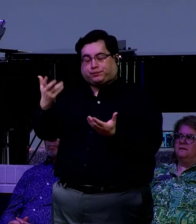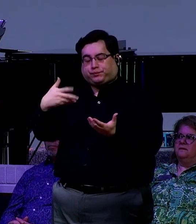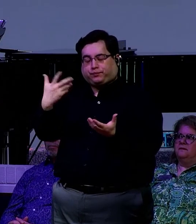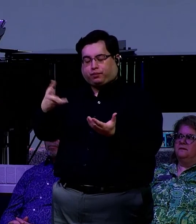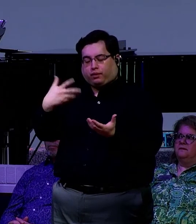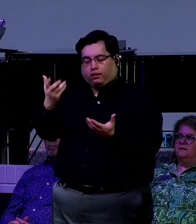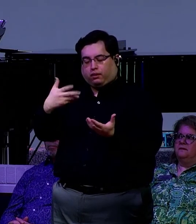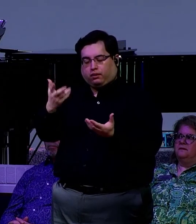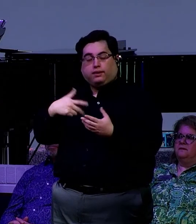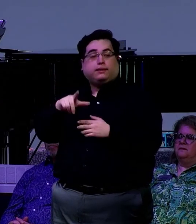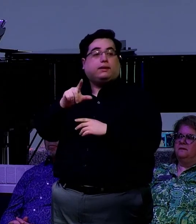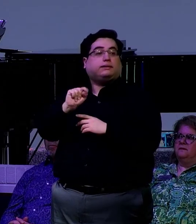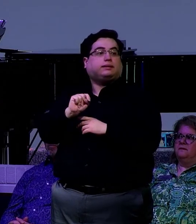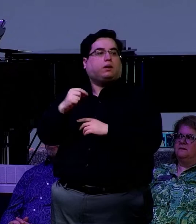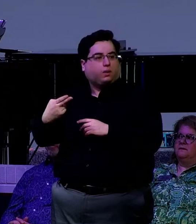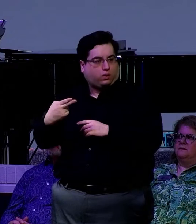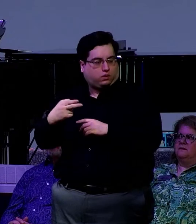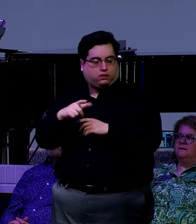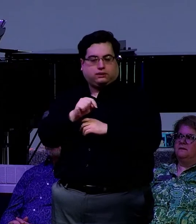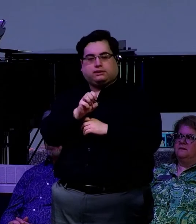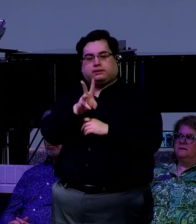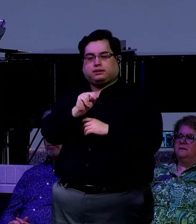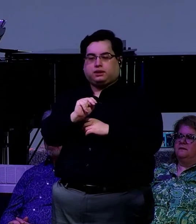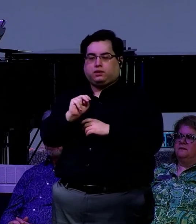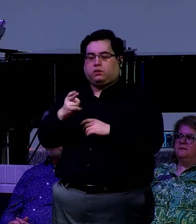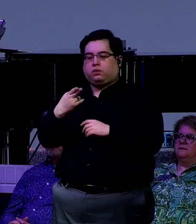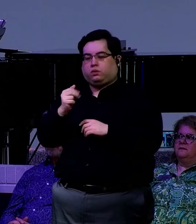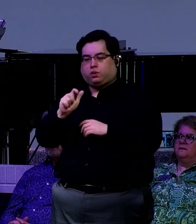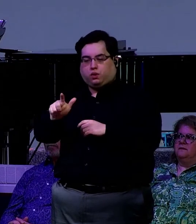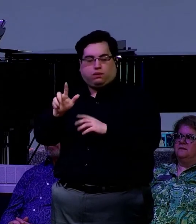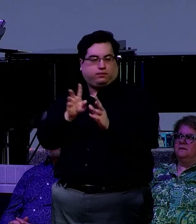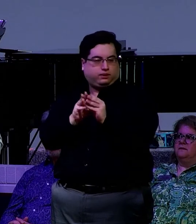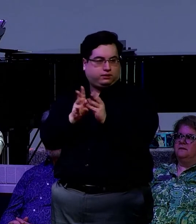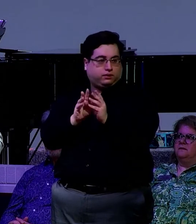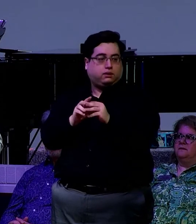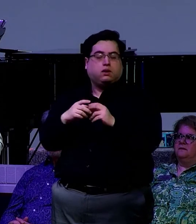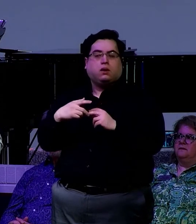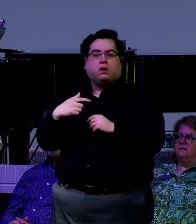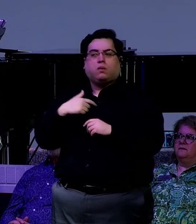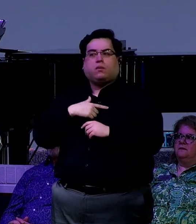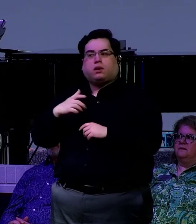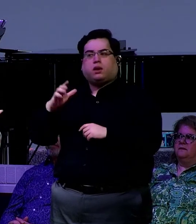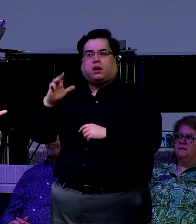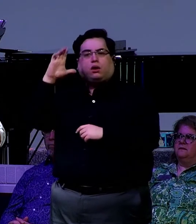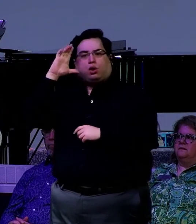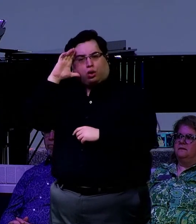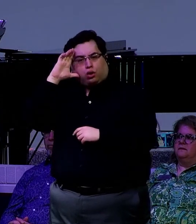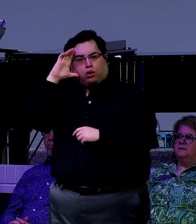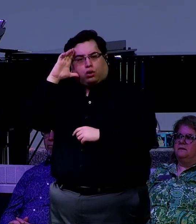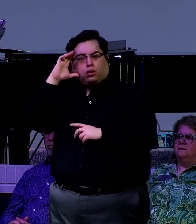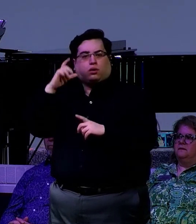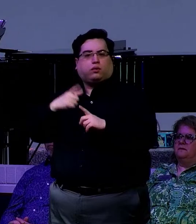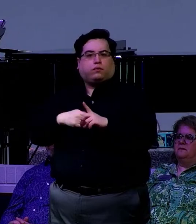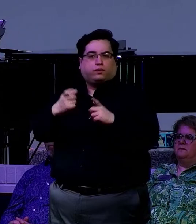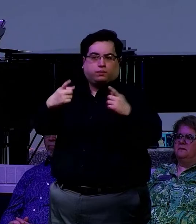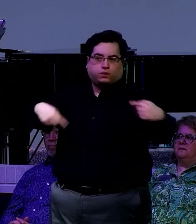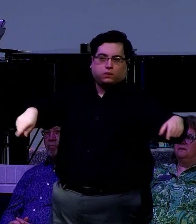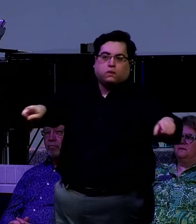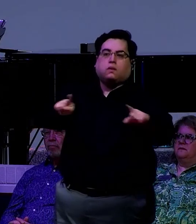the town hall meeting, and what I heard coming from